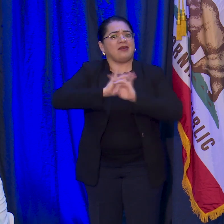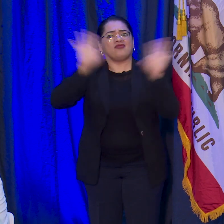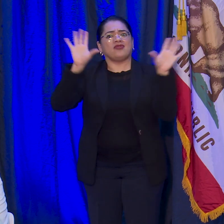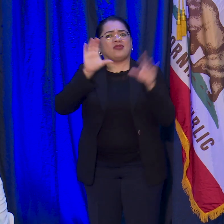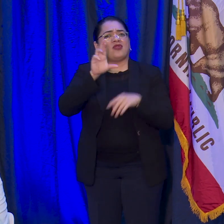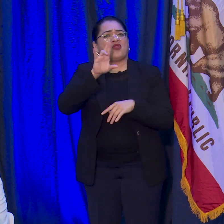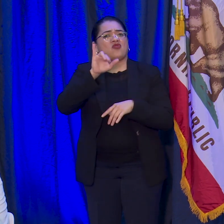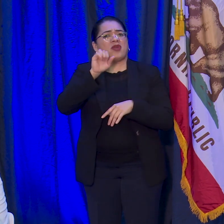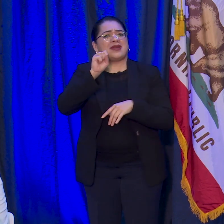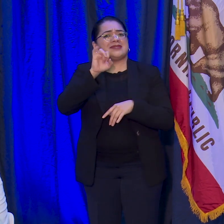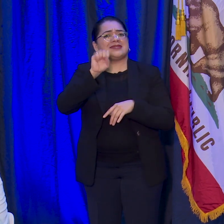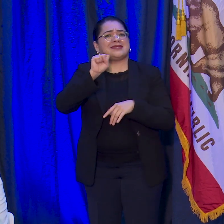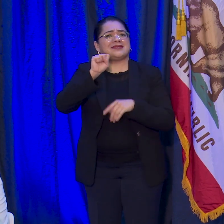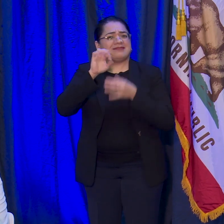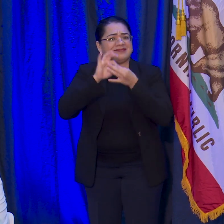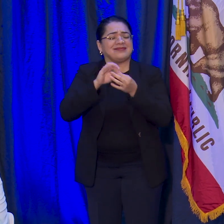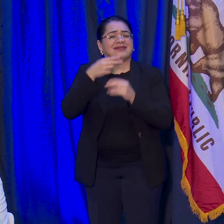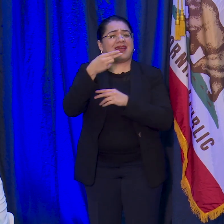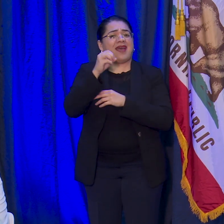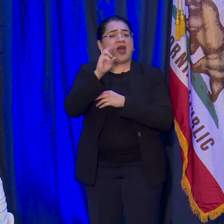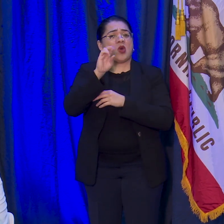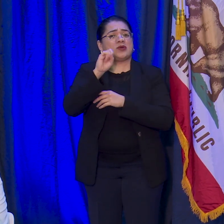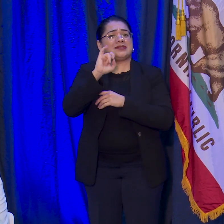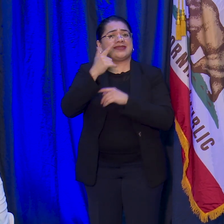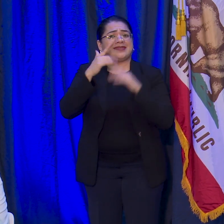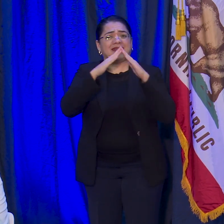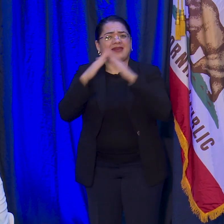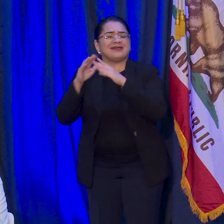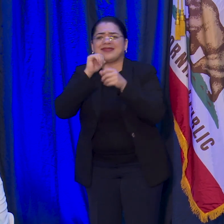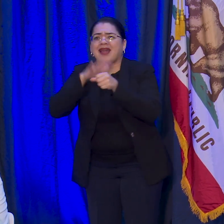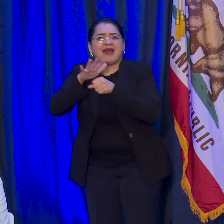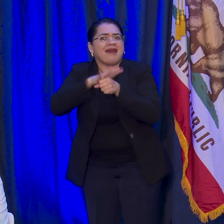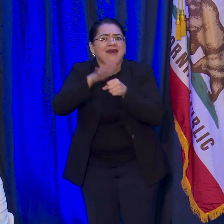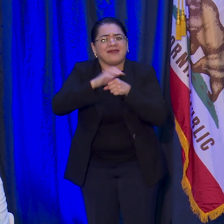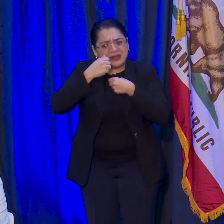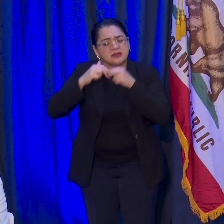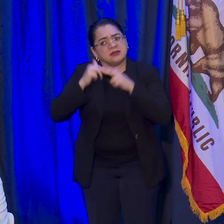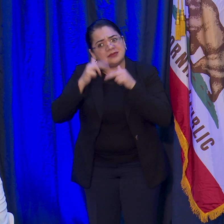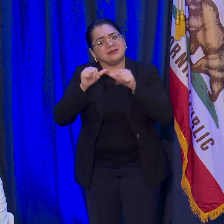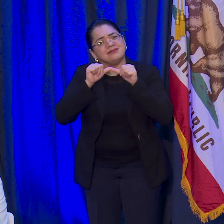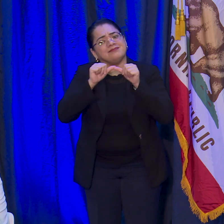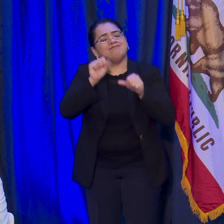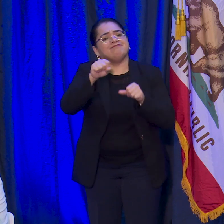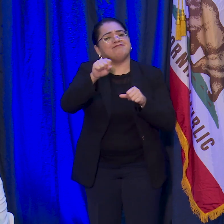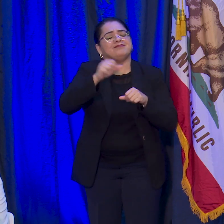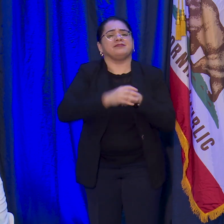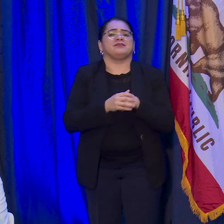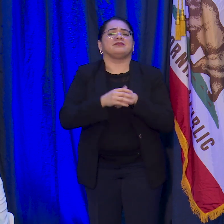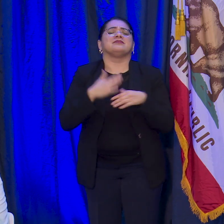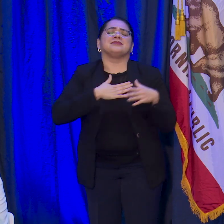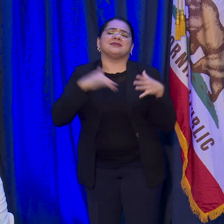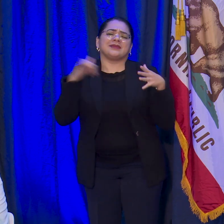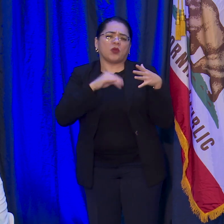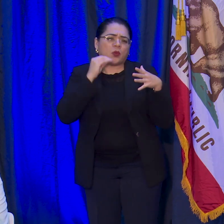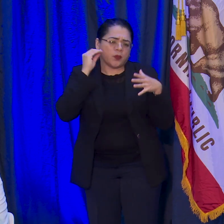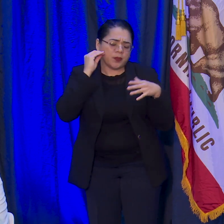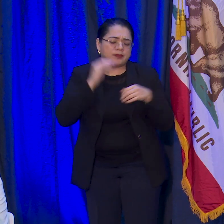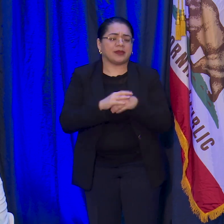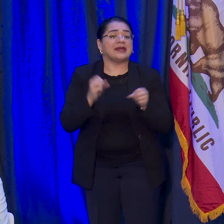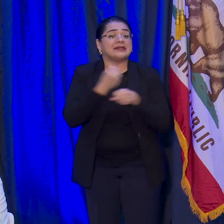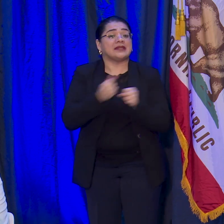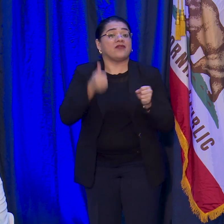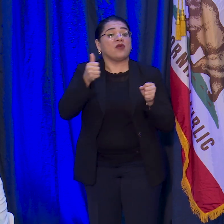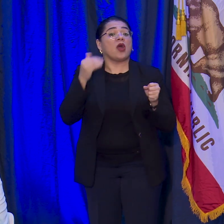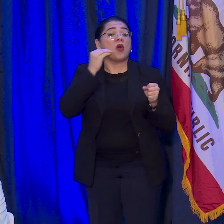again, if it's non-essential, please try to stay home. In addition to that, what does safer at home